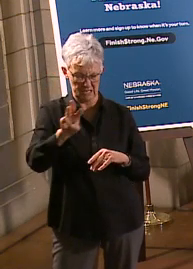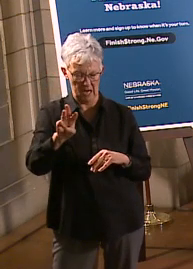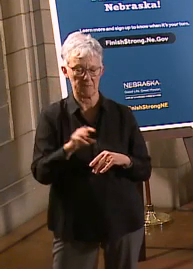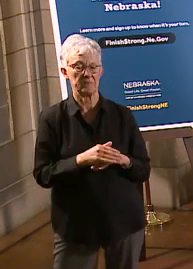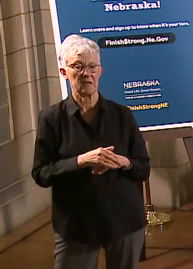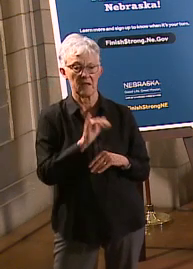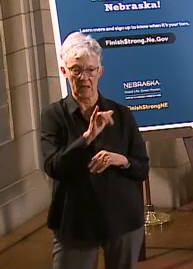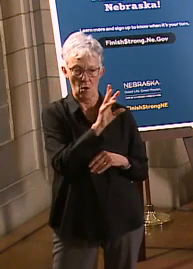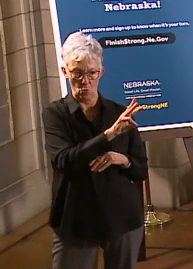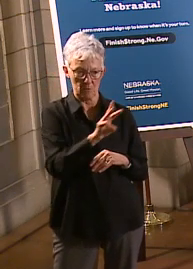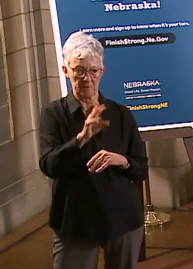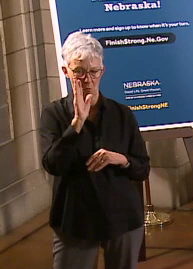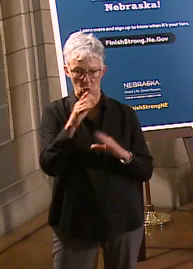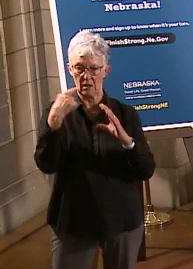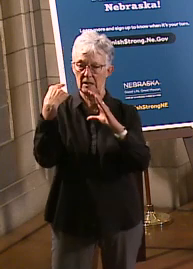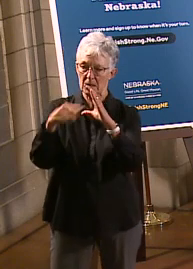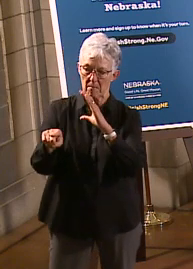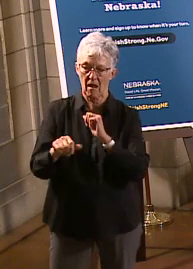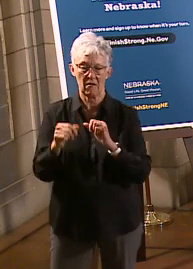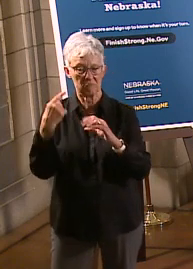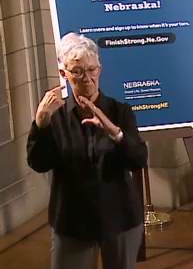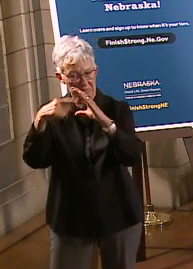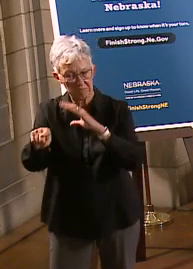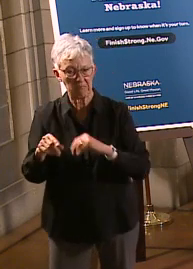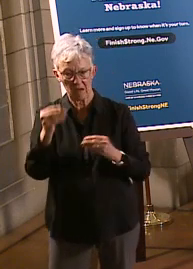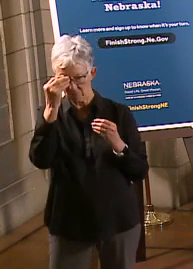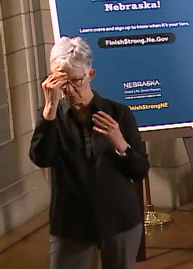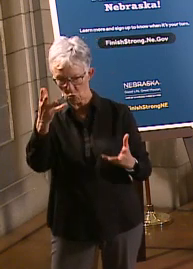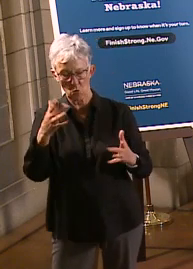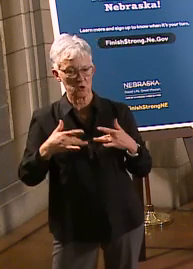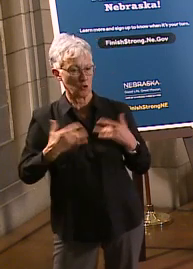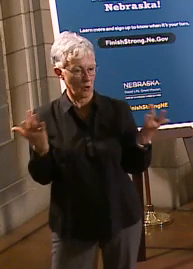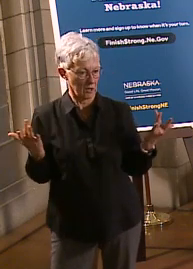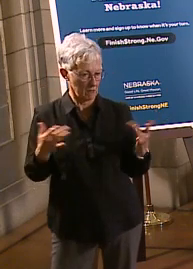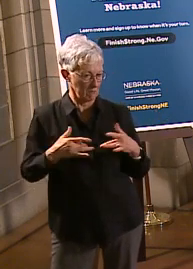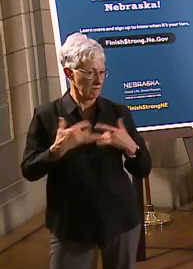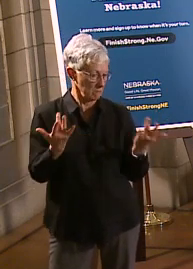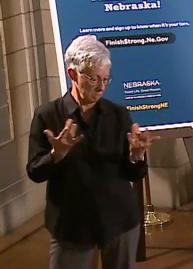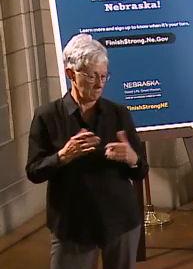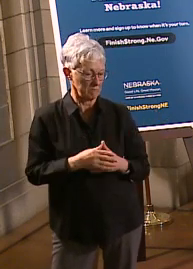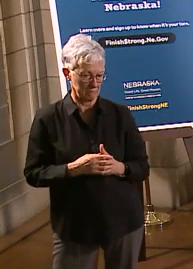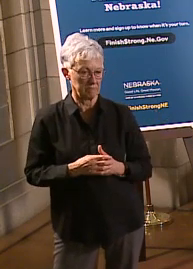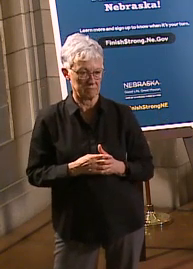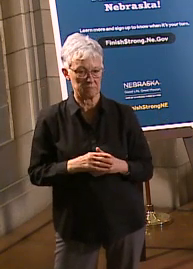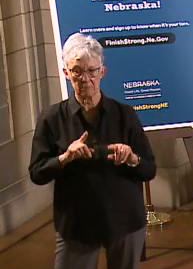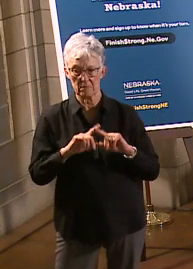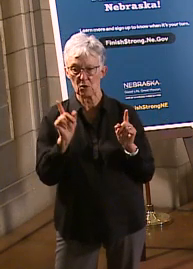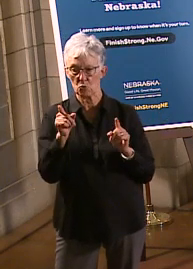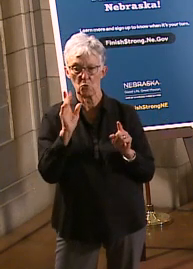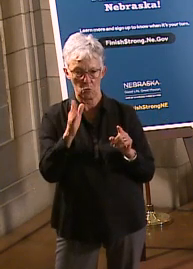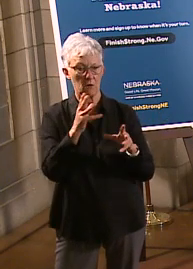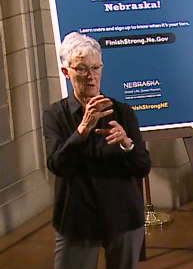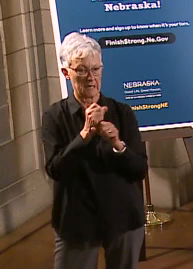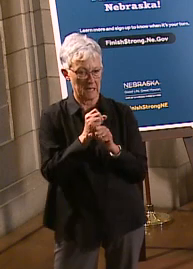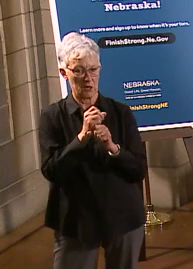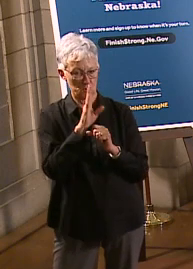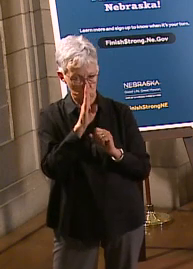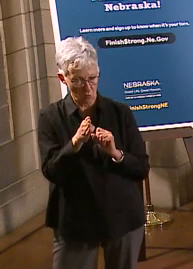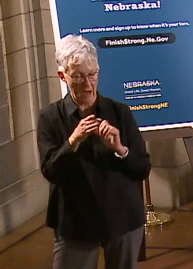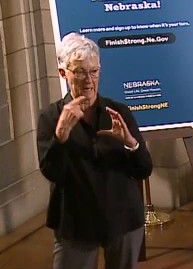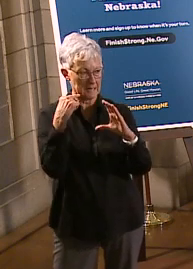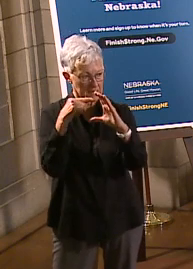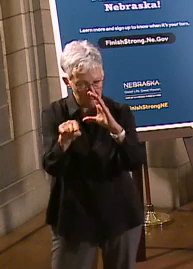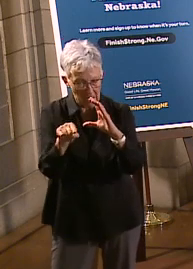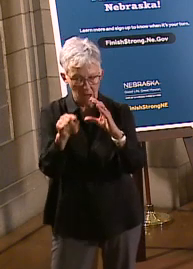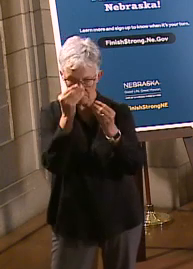Not that that's not a bad idea. You definitely want to do that. But personally, you will get contacted, and I think that's an important advantage to this system.